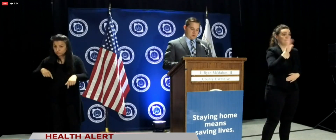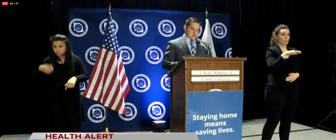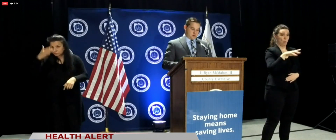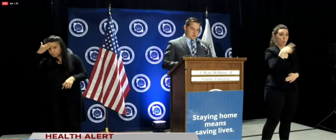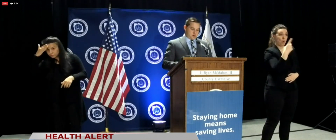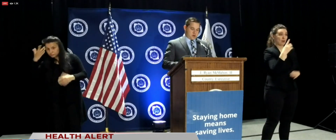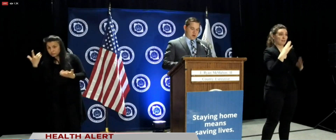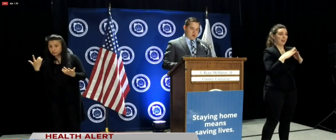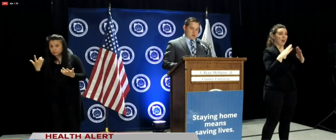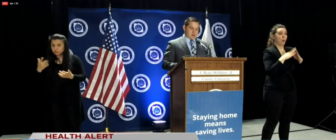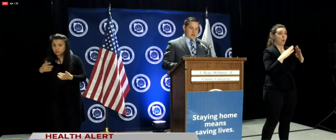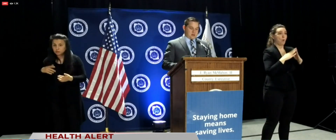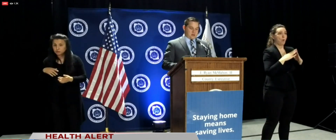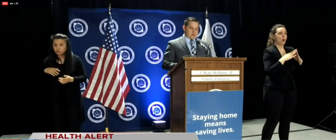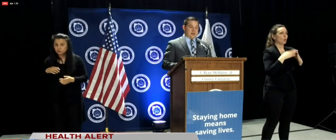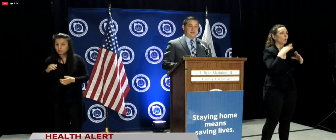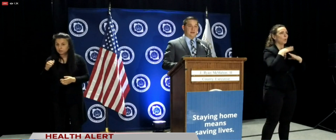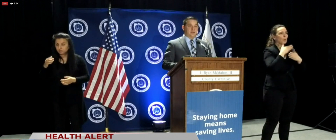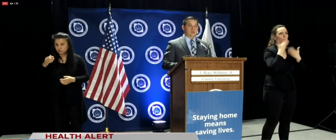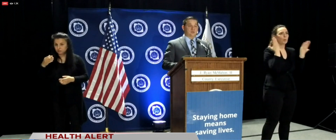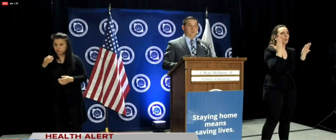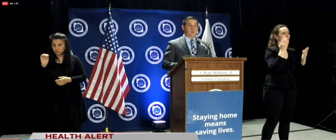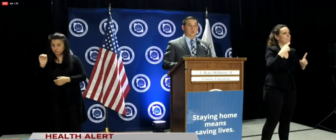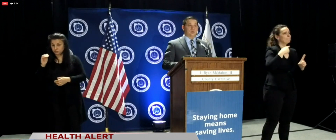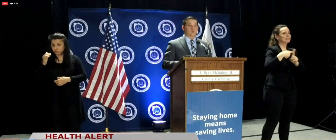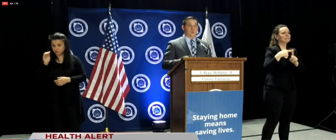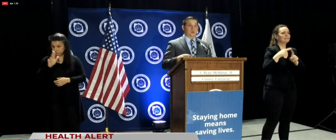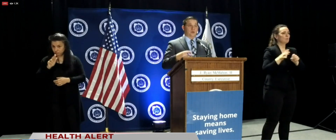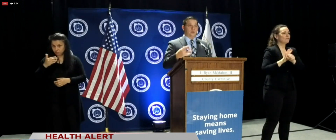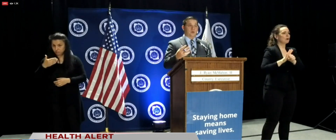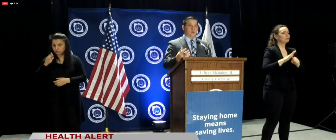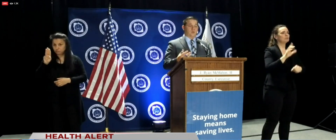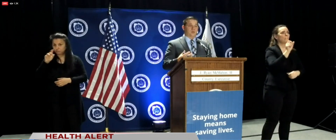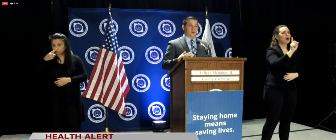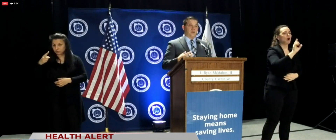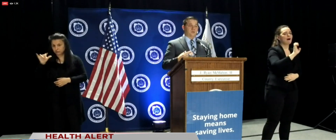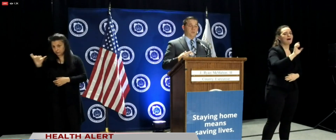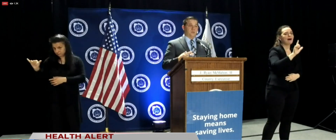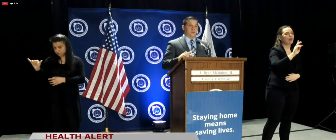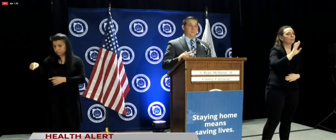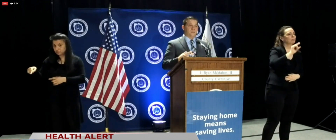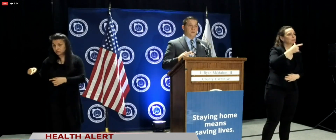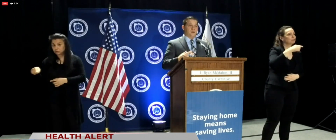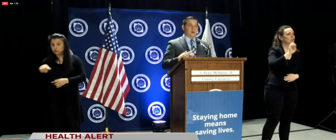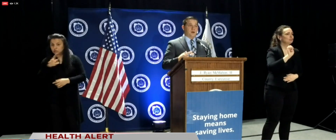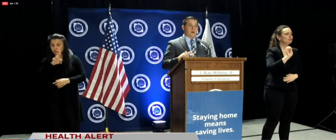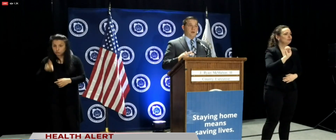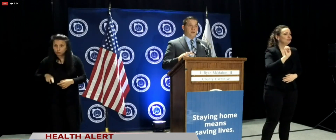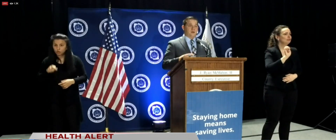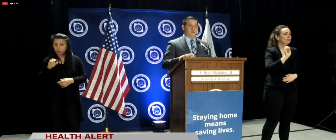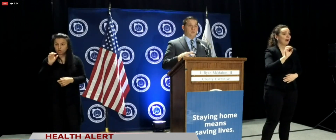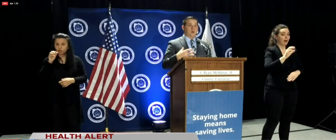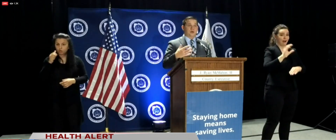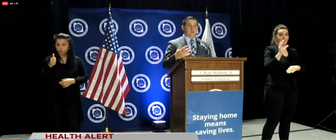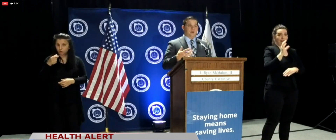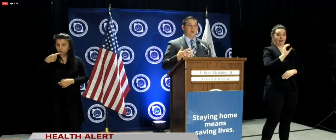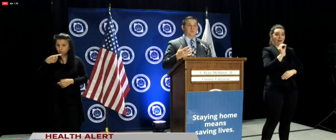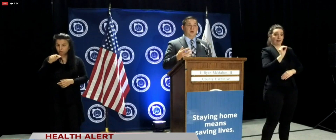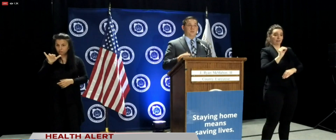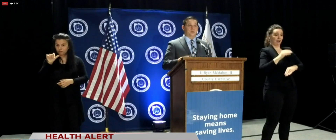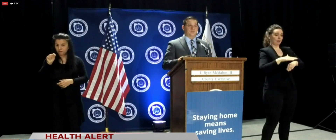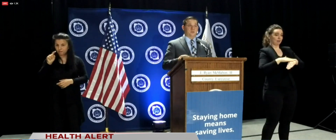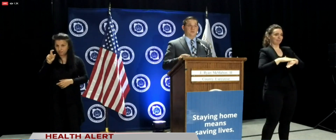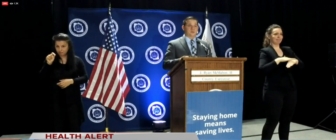Elbridge, and the Onondaga Nation, who is working with our health department and coordinating with our